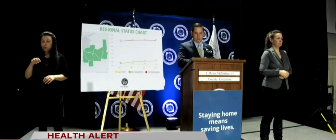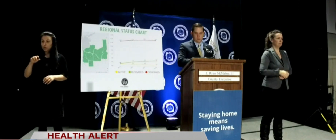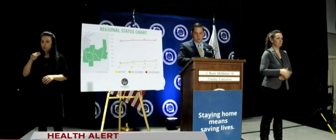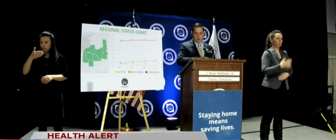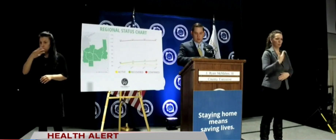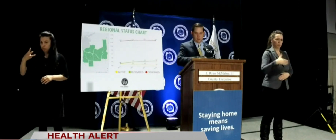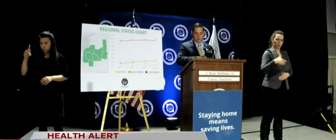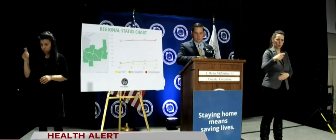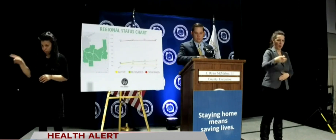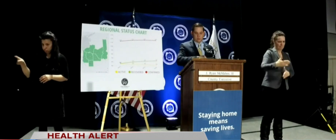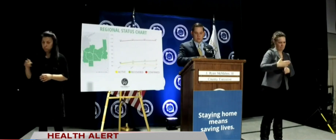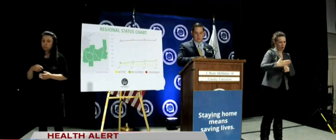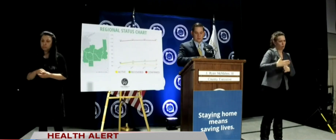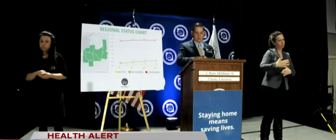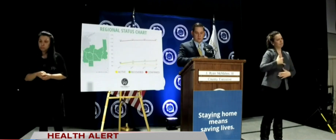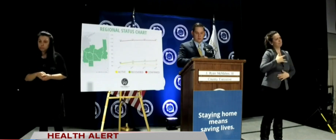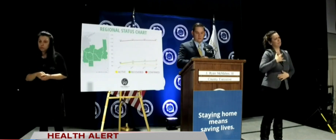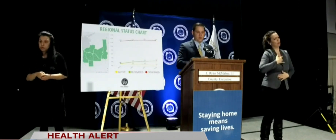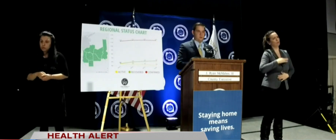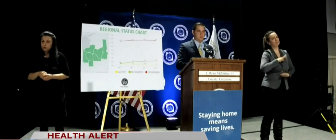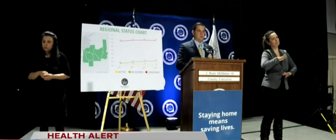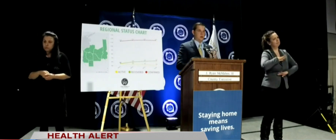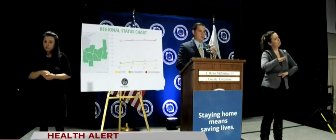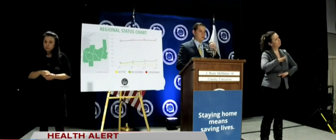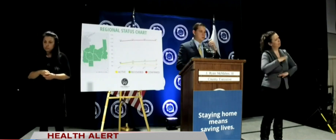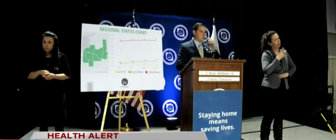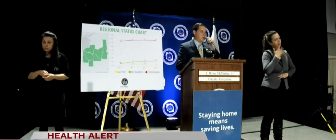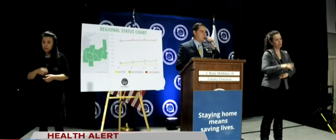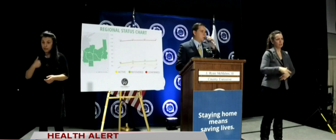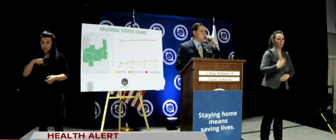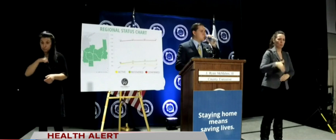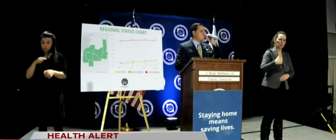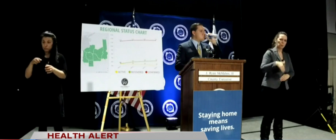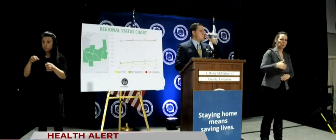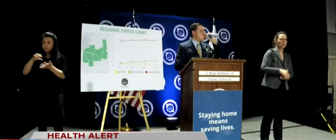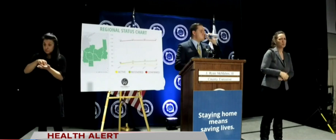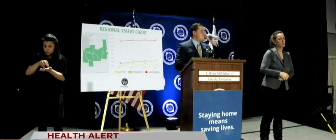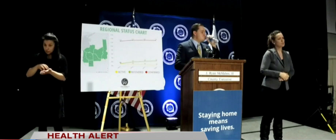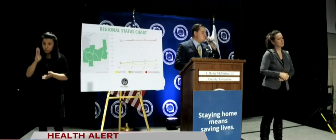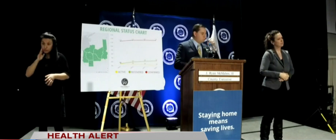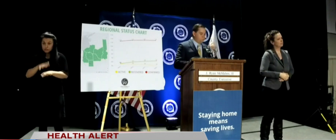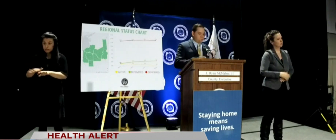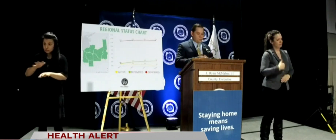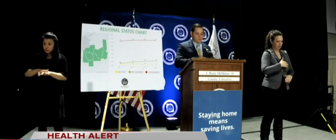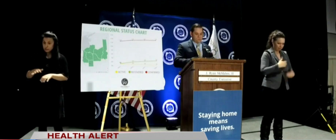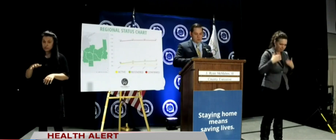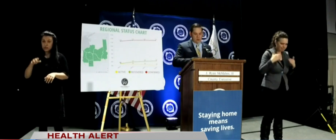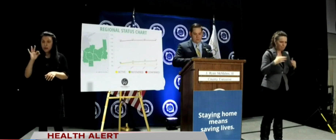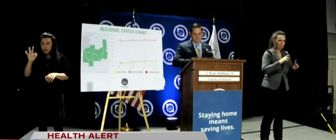community to really take this fight to the virus and this pandemic.